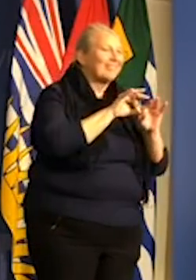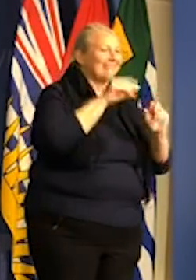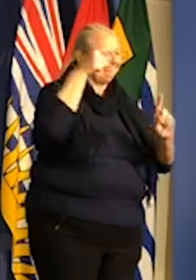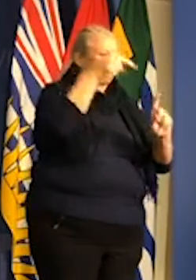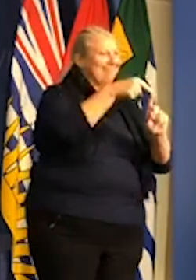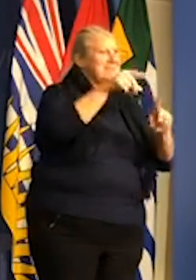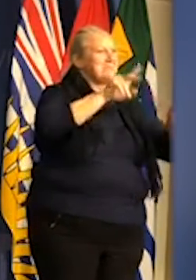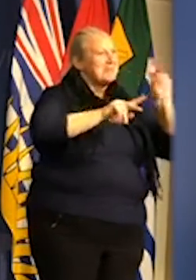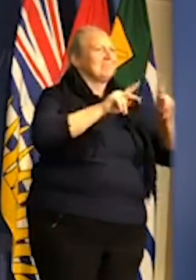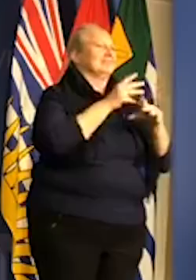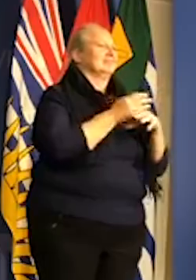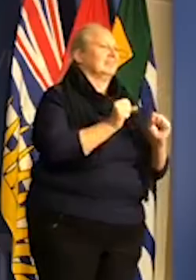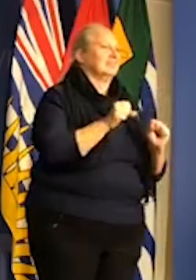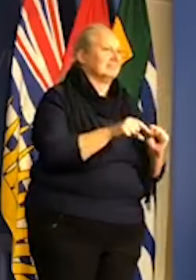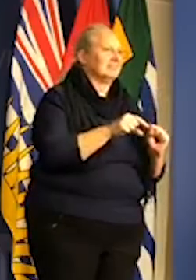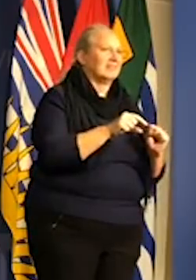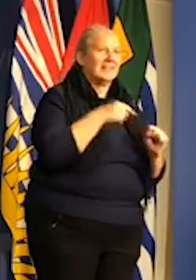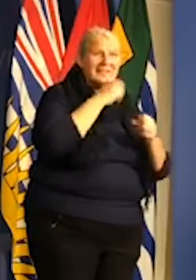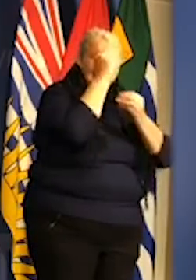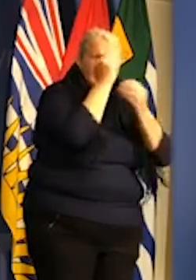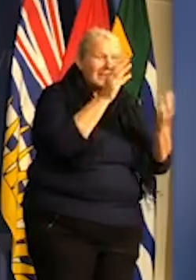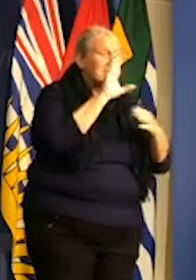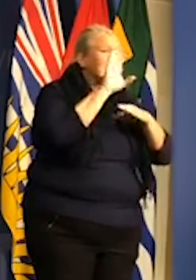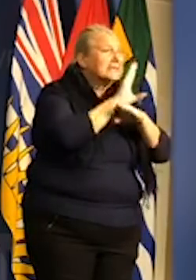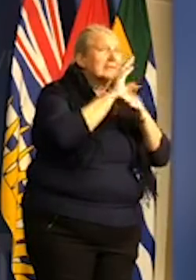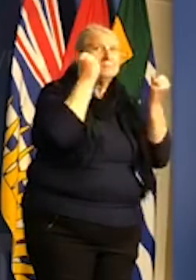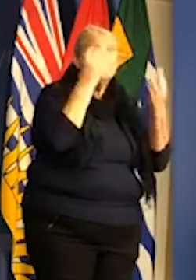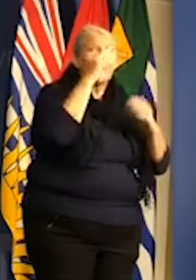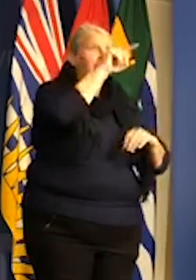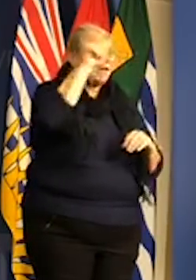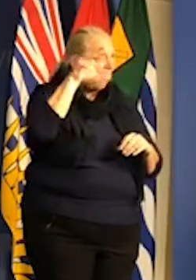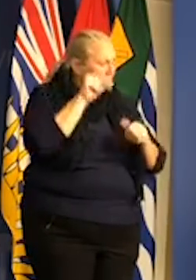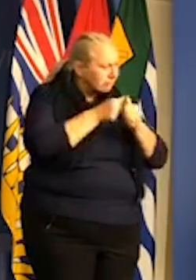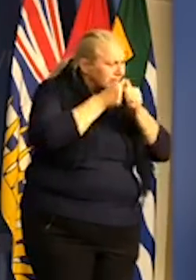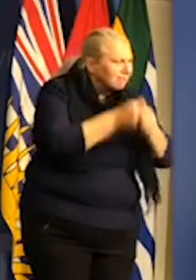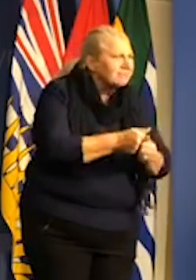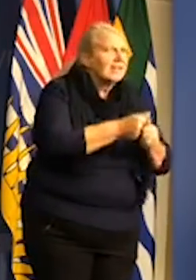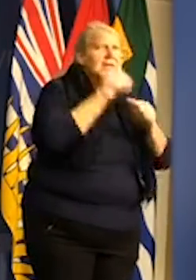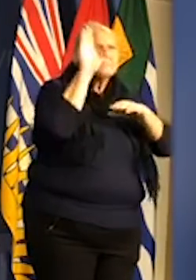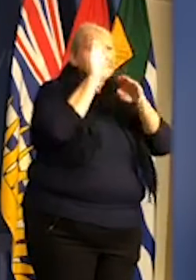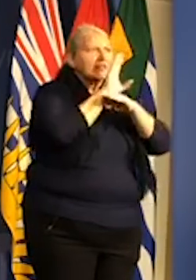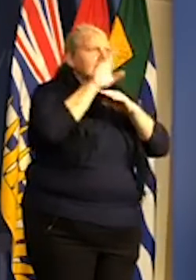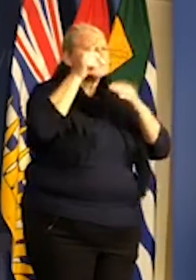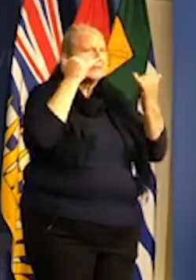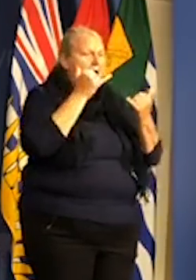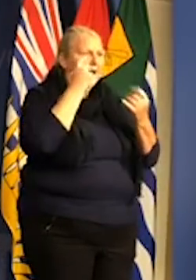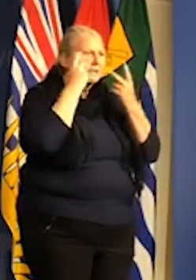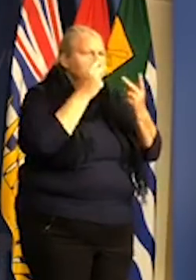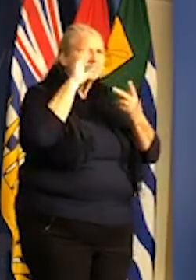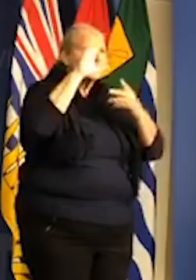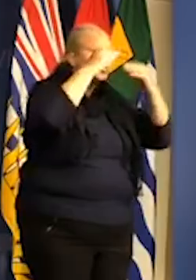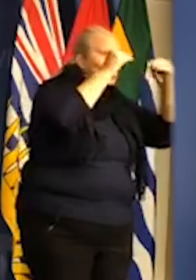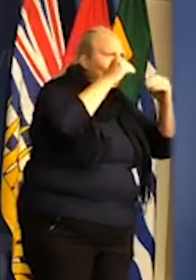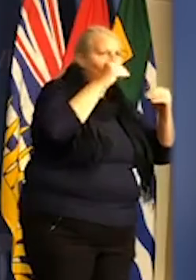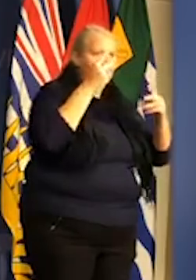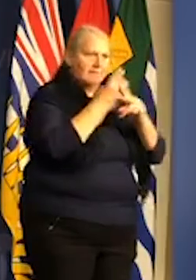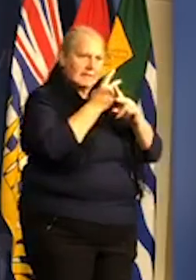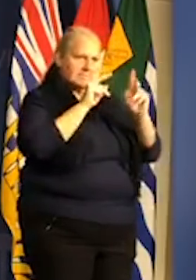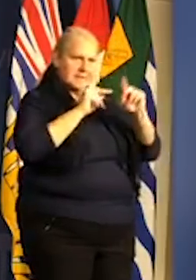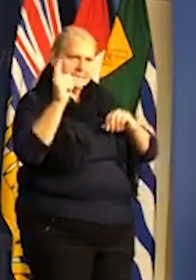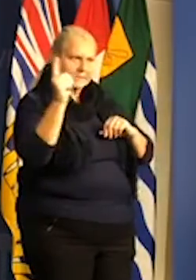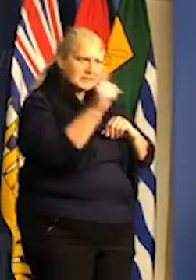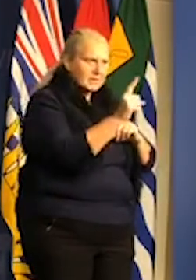say that many businesses are doing the right thing. They are limiting the number of people in their stores, they are switching